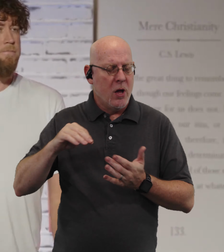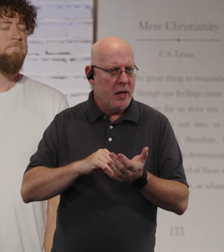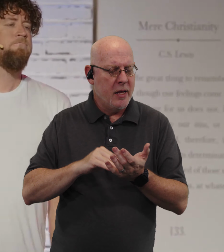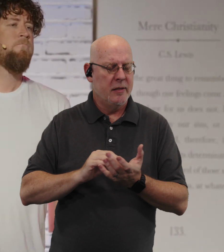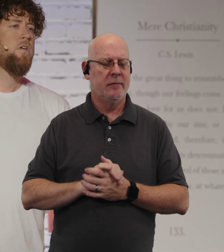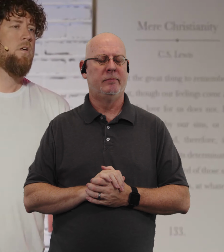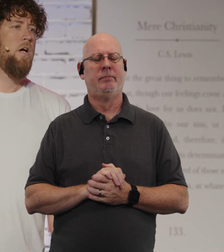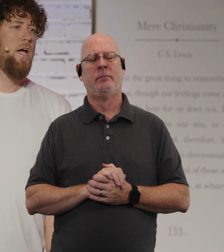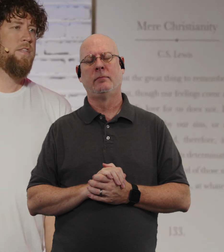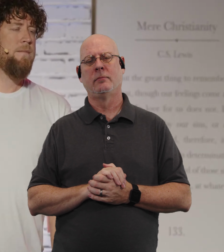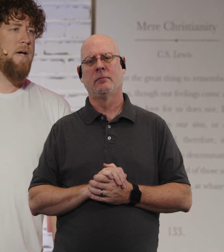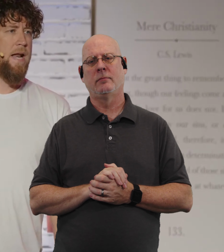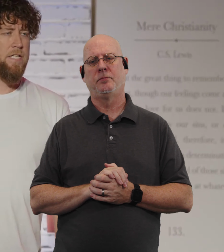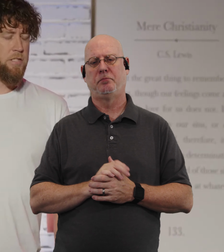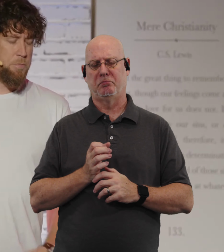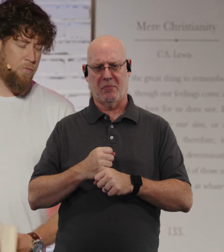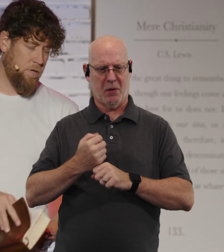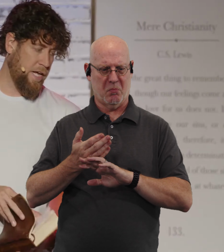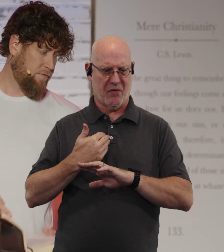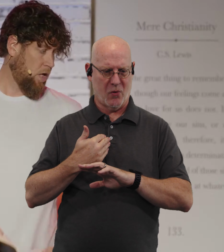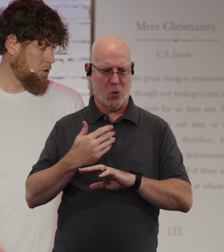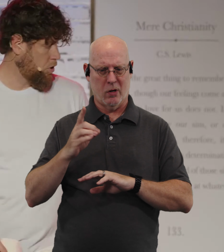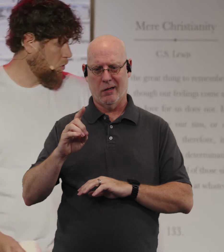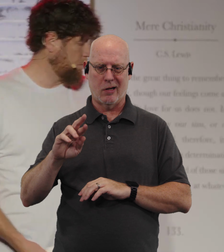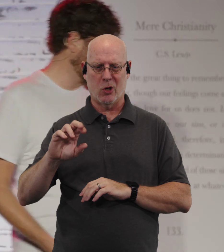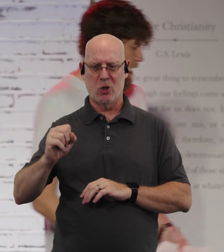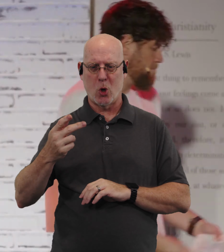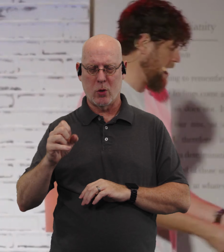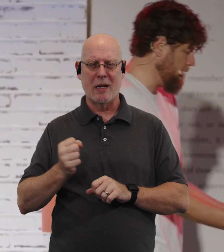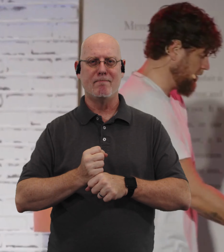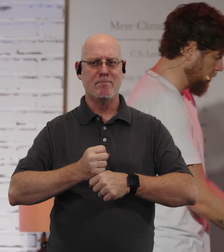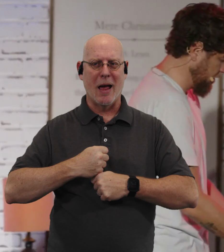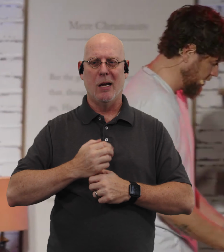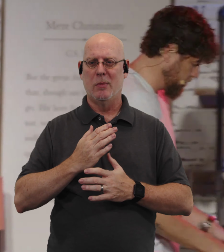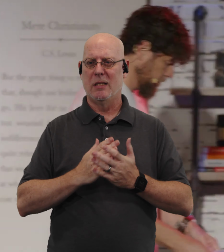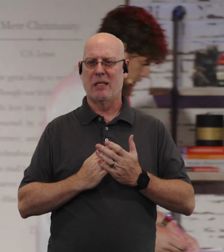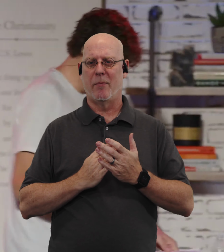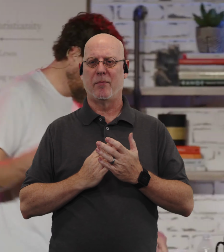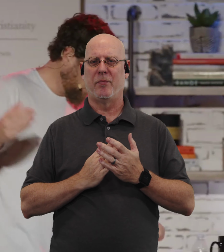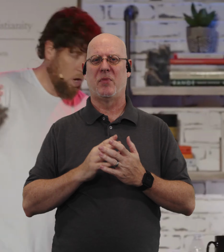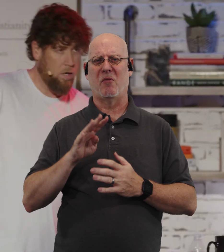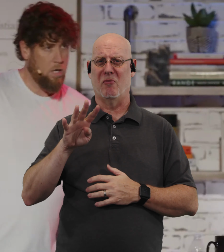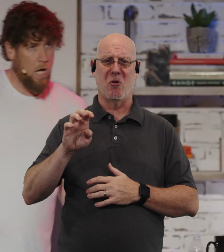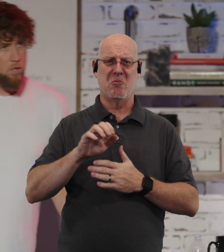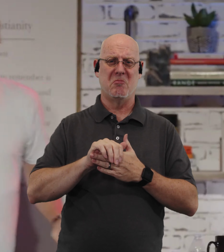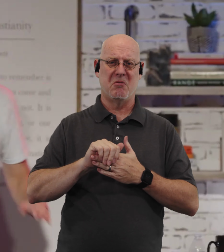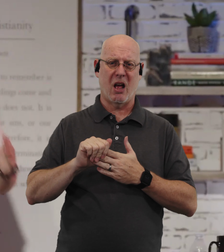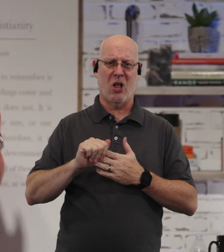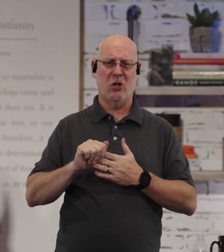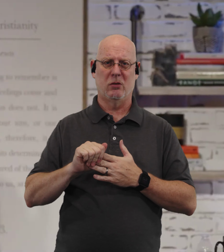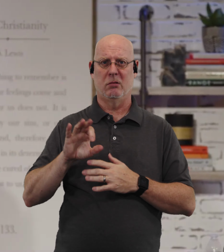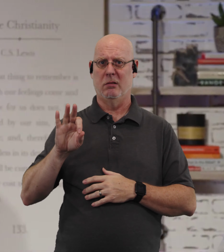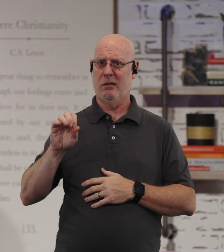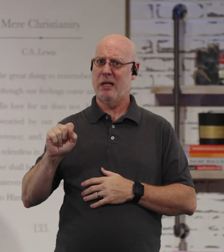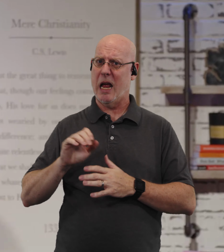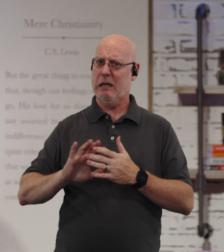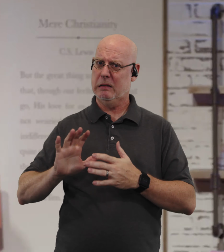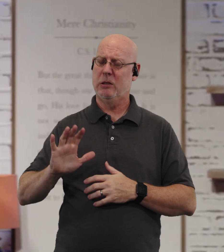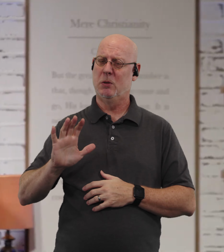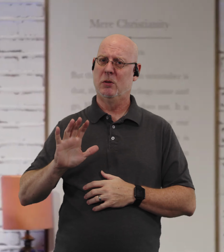doctor, and they made, I guess this is before the days of Dr. Scholl's, because they made me some of these. It was like $400, which back in the